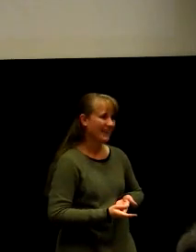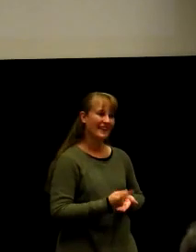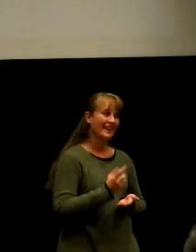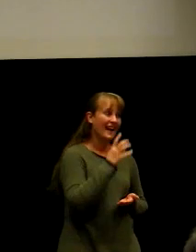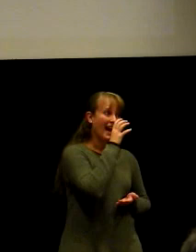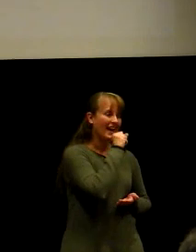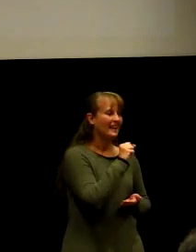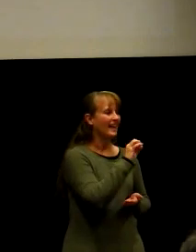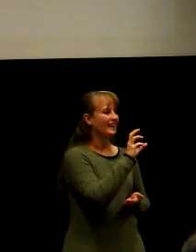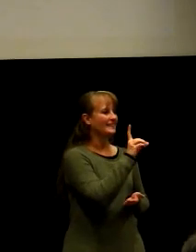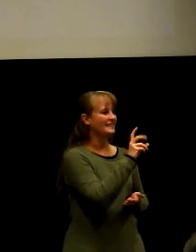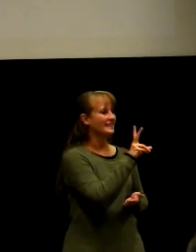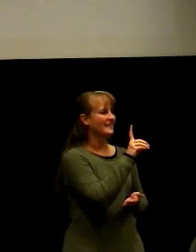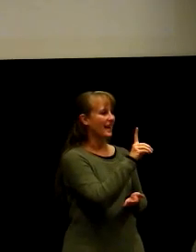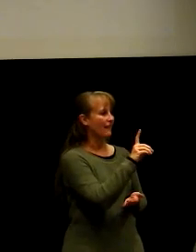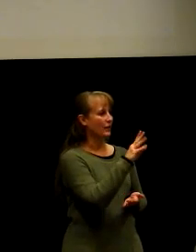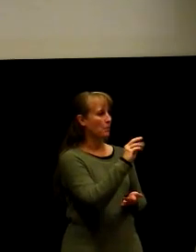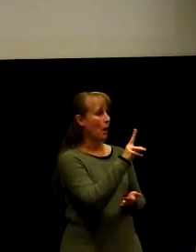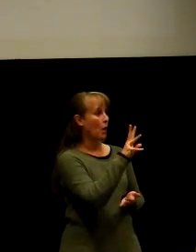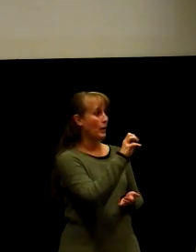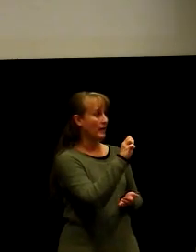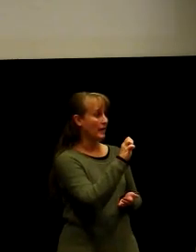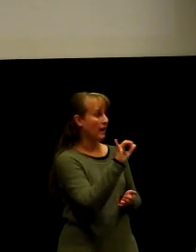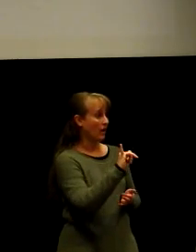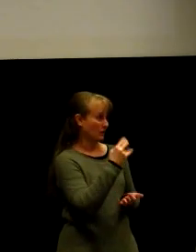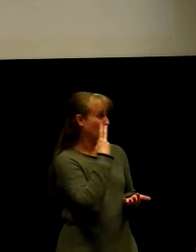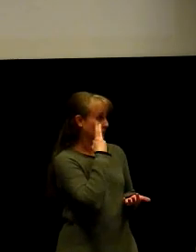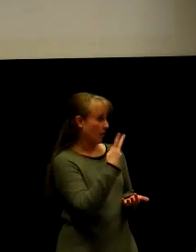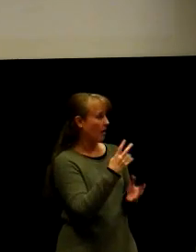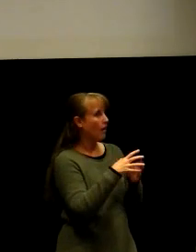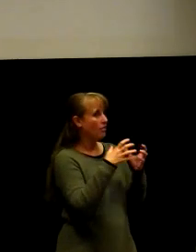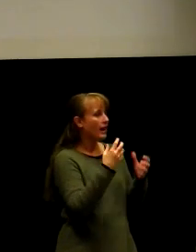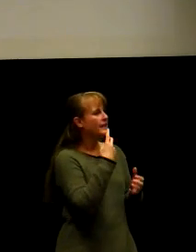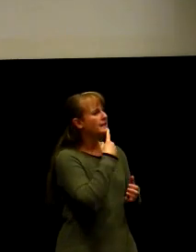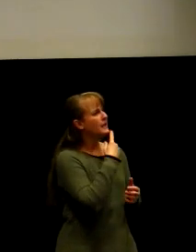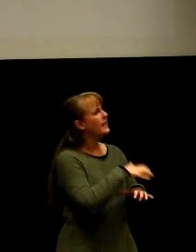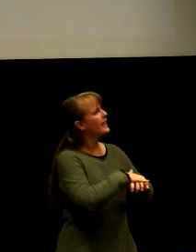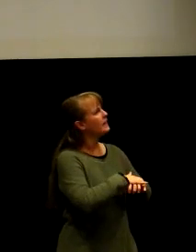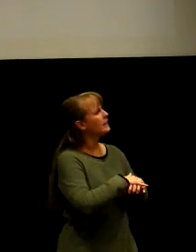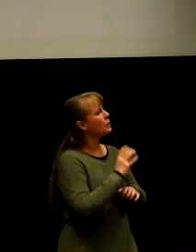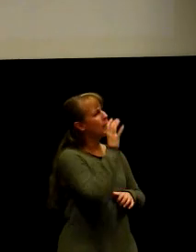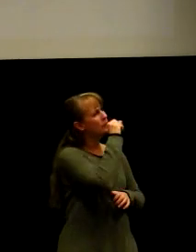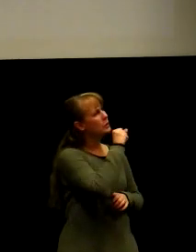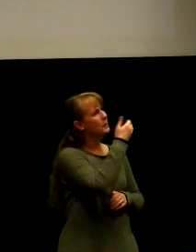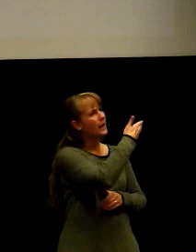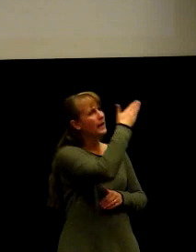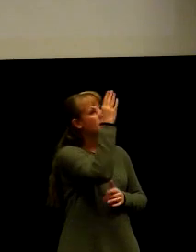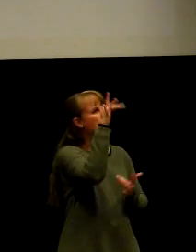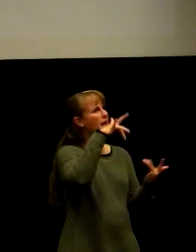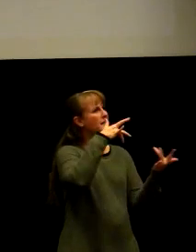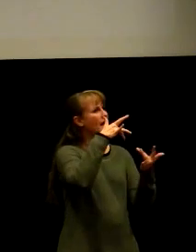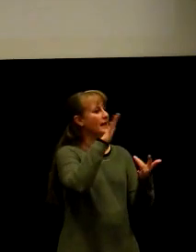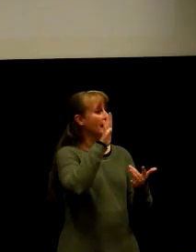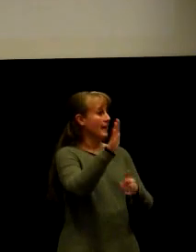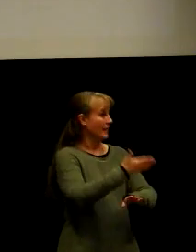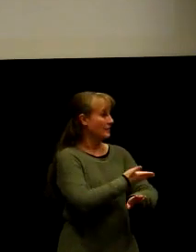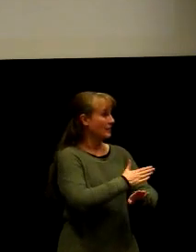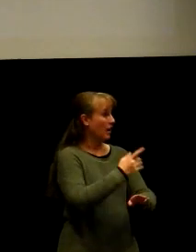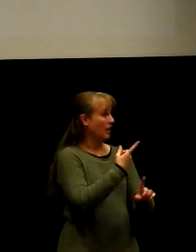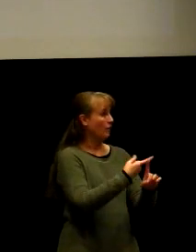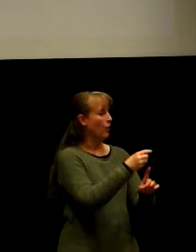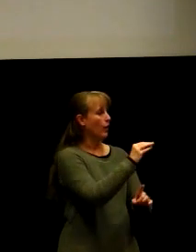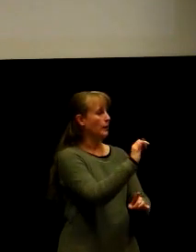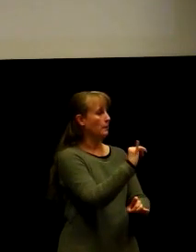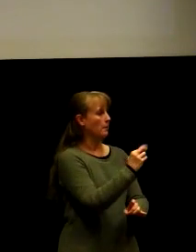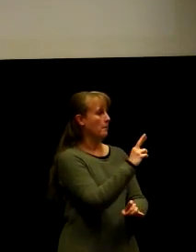Apparently David Bowie saw it a lot too and enjoyed it as well. In England, he says, "It was always presumed that Space Odyssey," his song about Major Tom, "was written